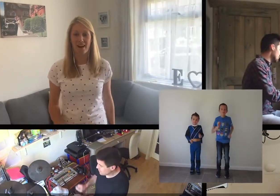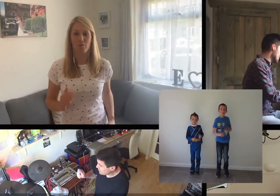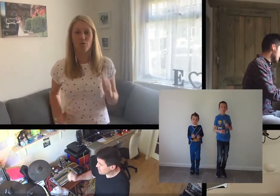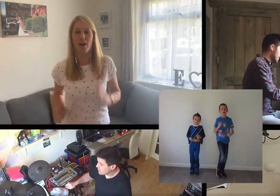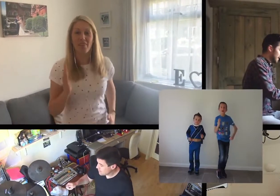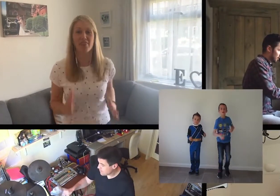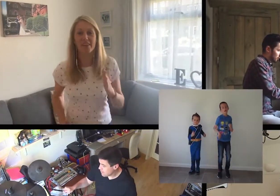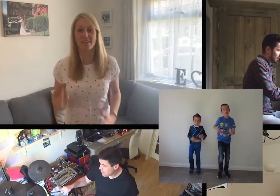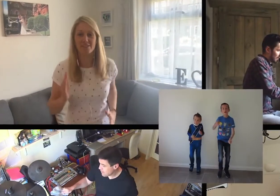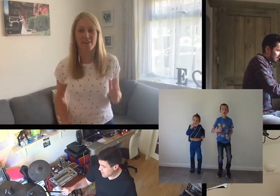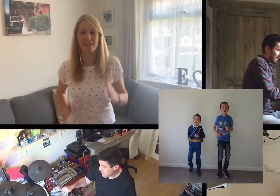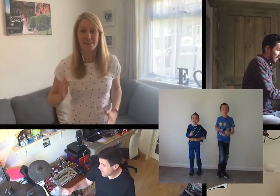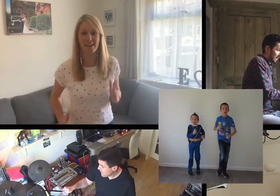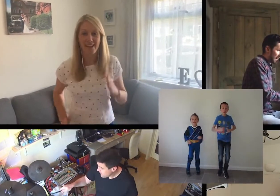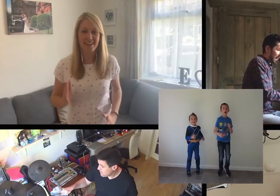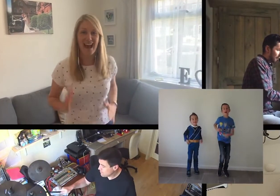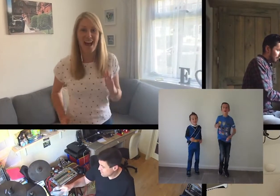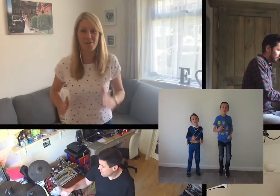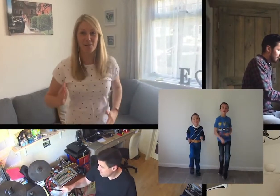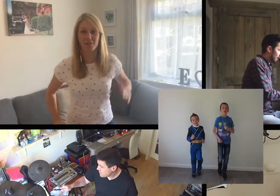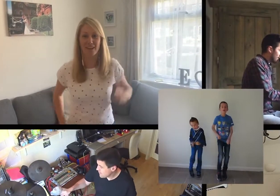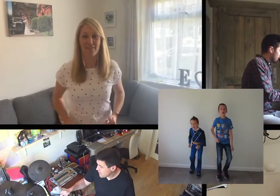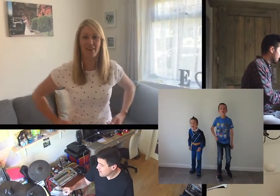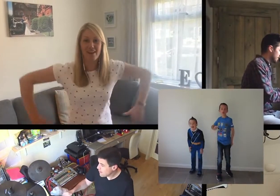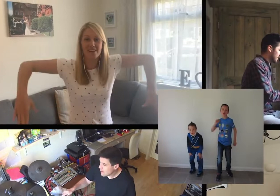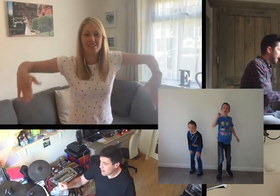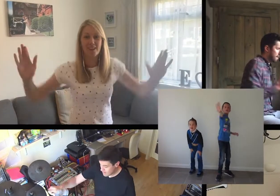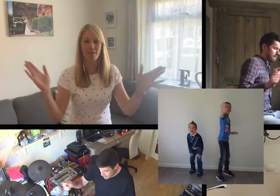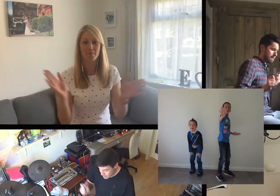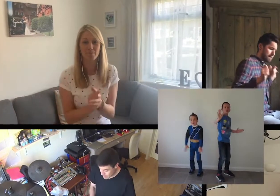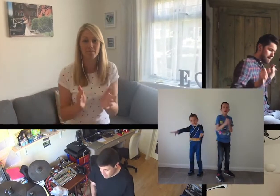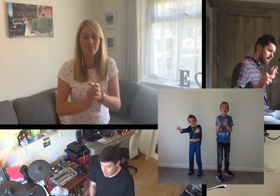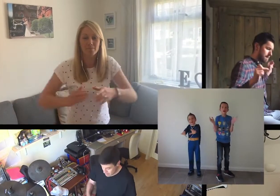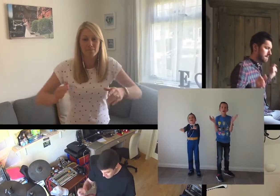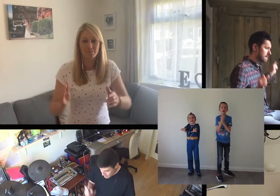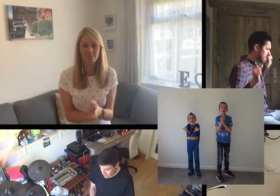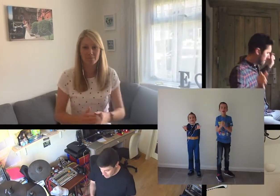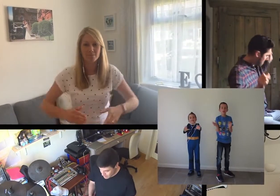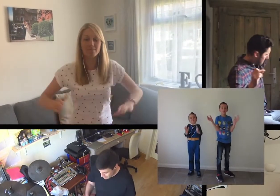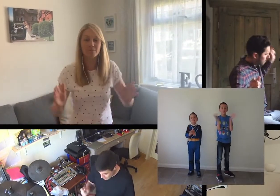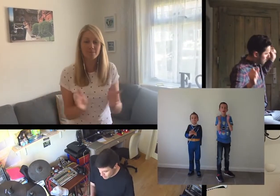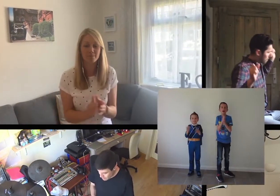I will run this race and I will never stop.